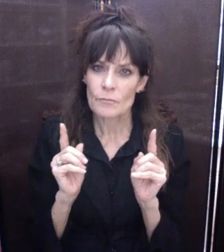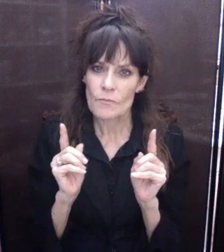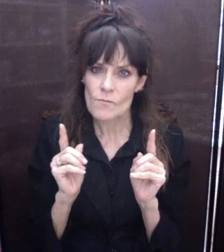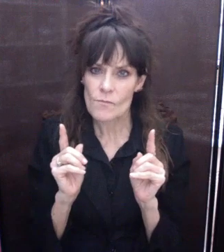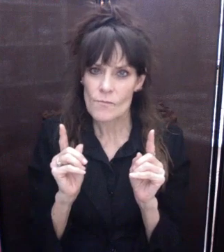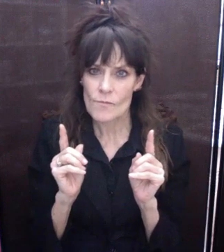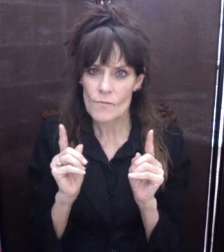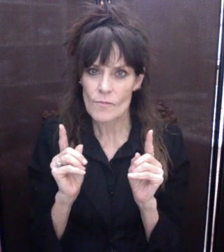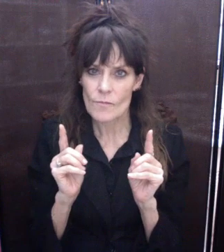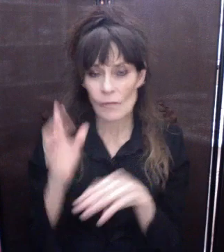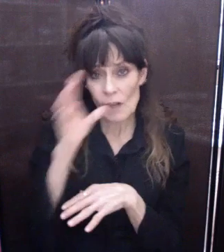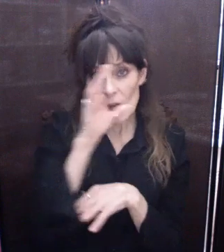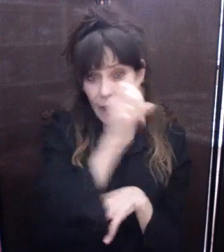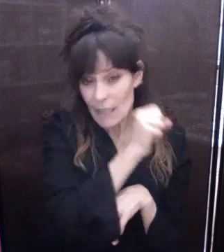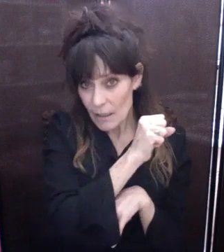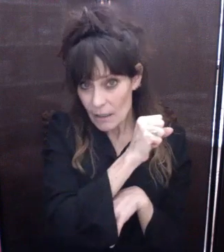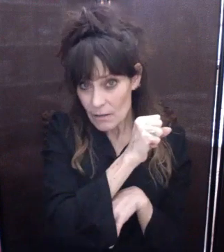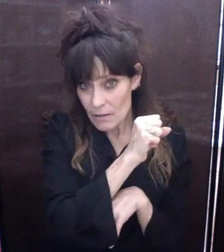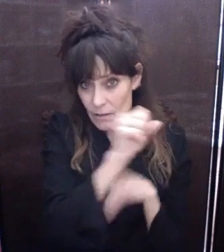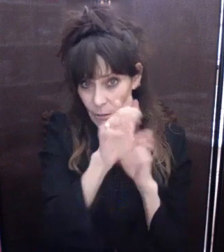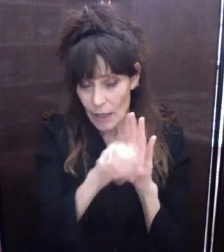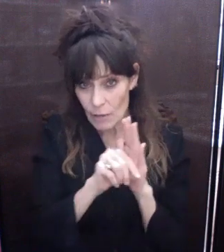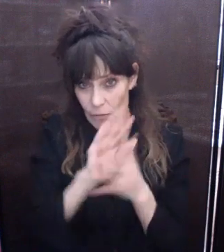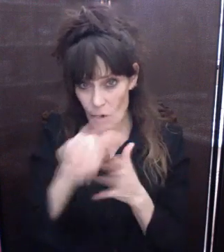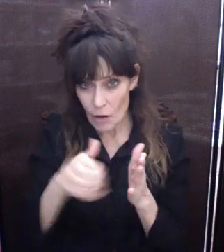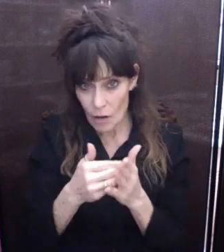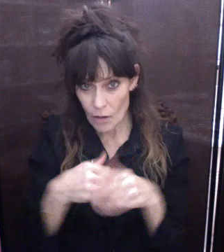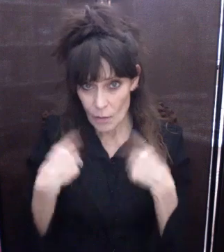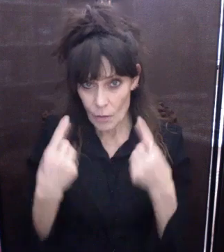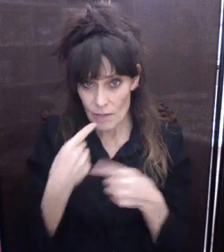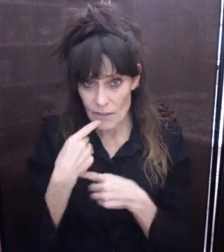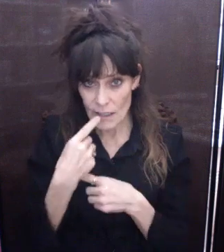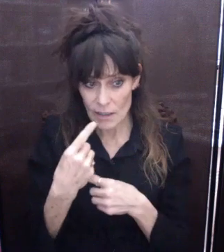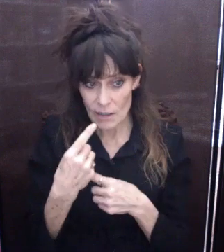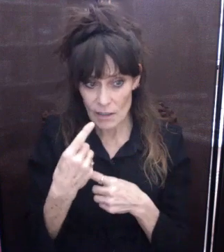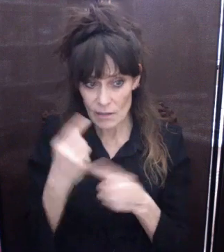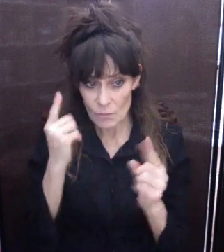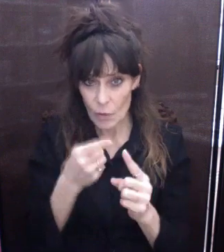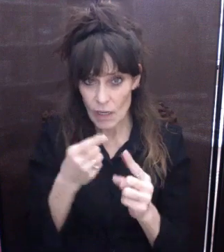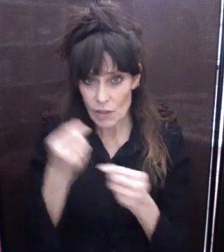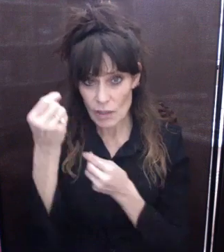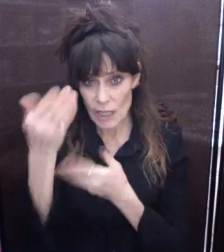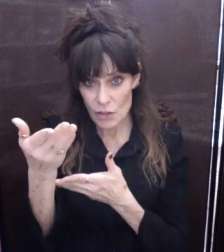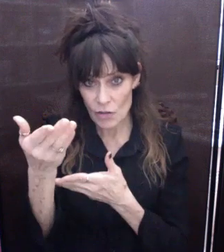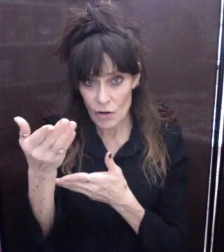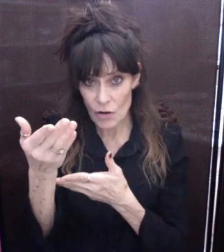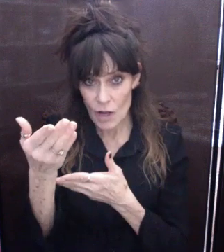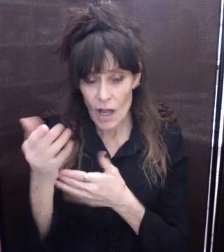I guess the background to all of what I've said to this point is I should let you know that I've done some historical work.